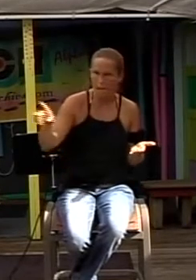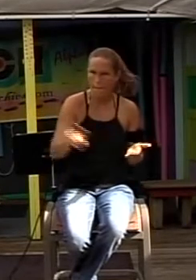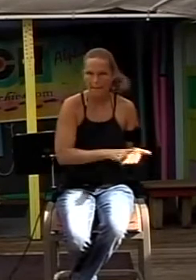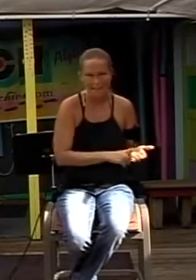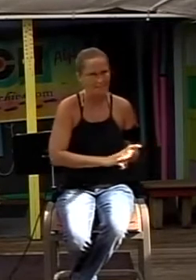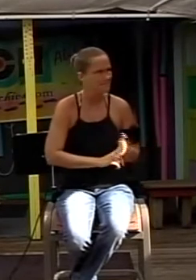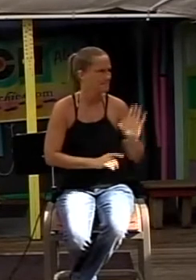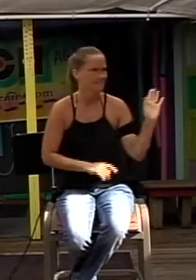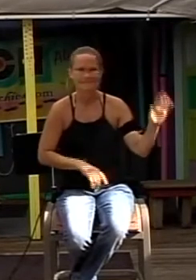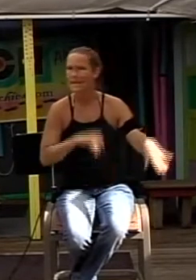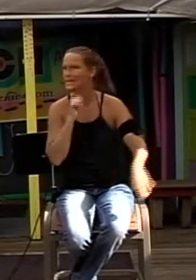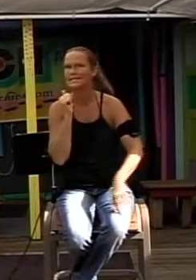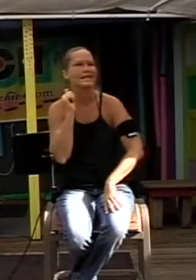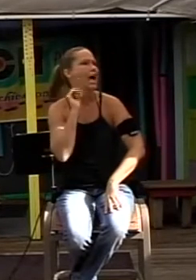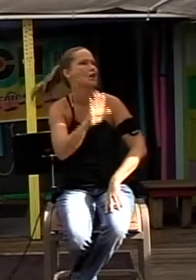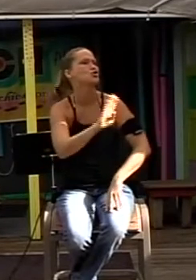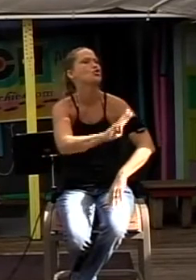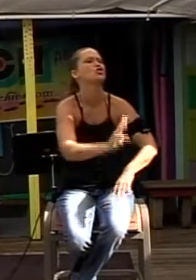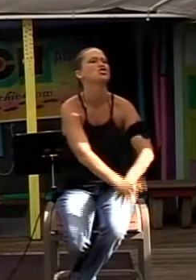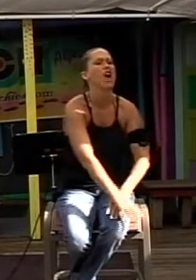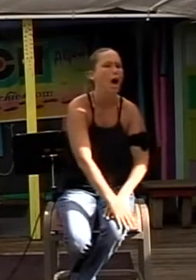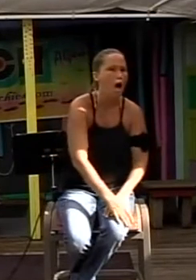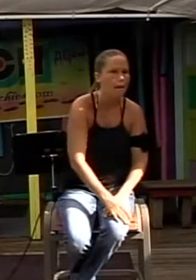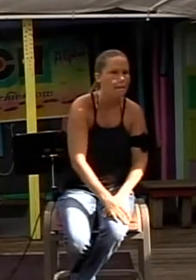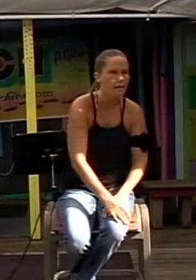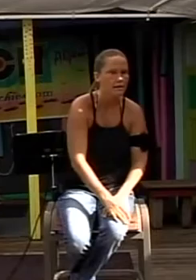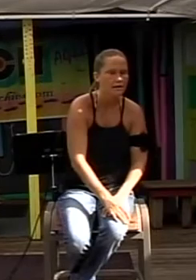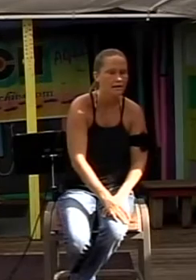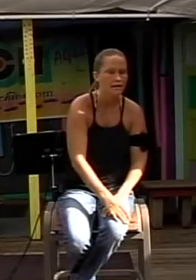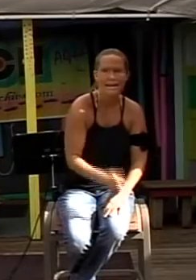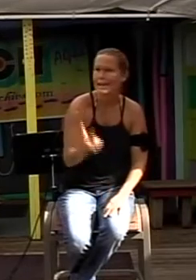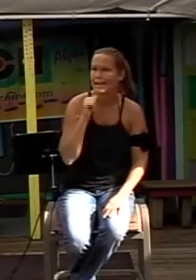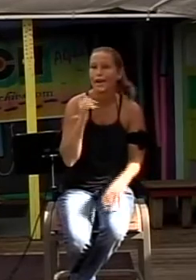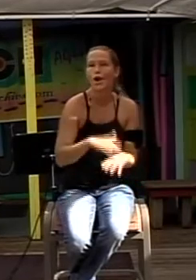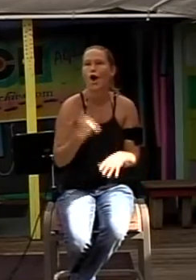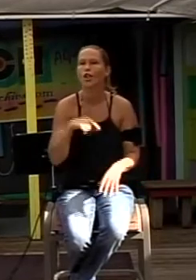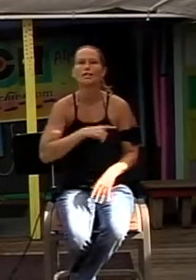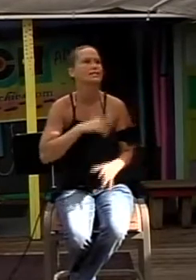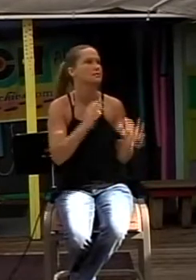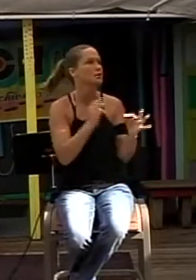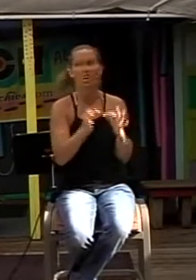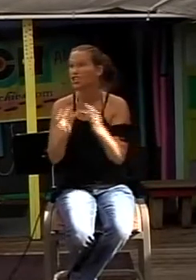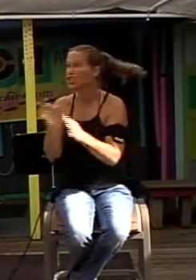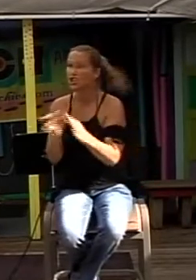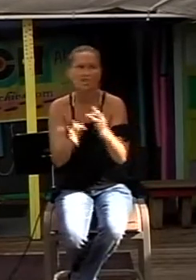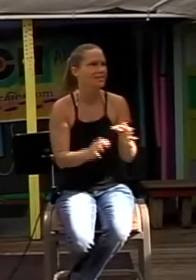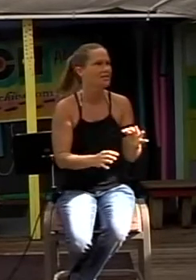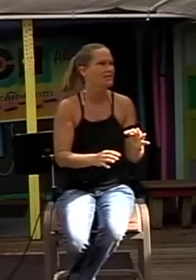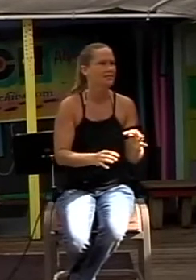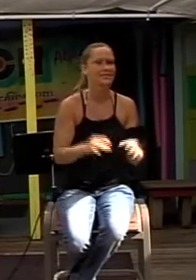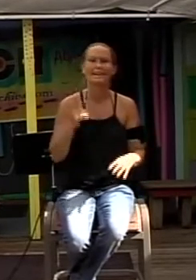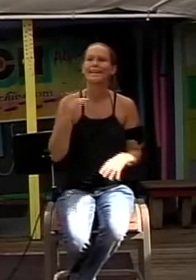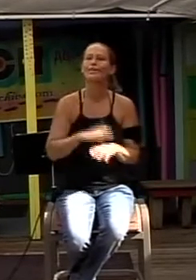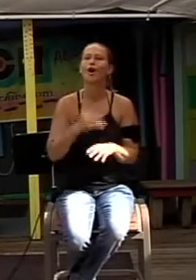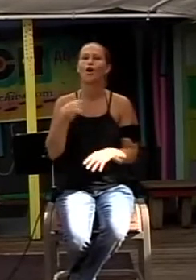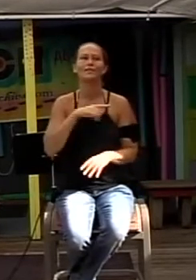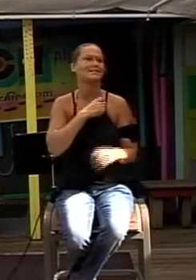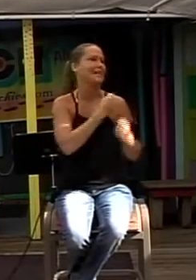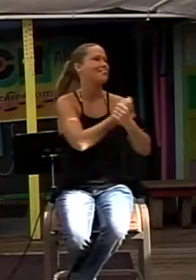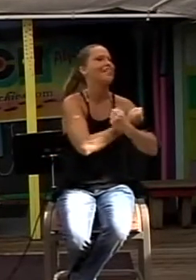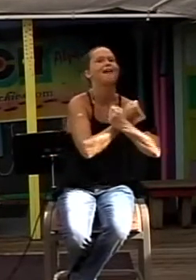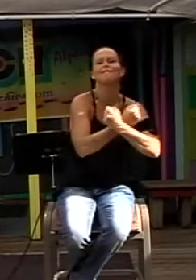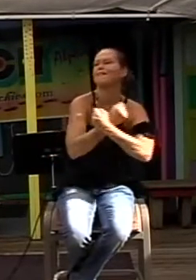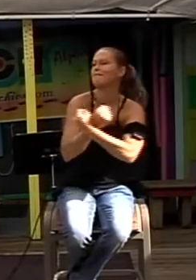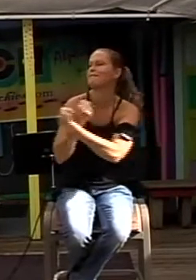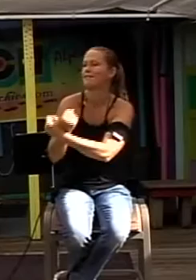it ain't your job. He didn't call us to be judges. He called us to be lovers. Well, how do you love somebody